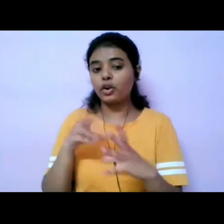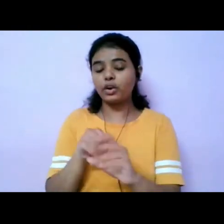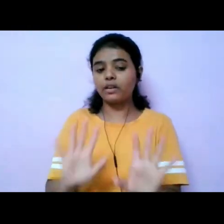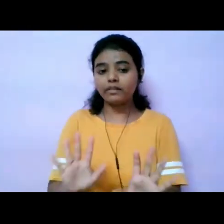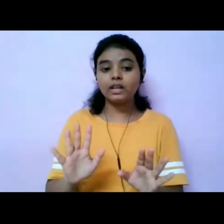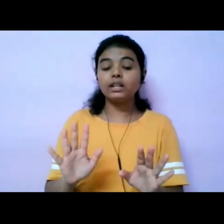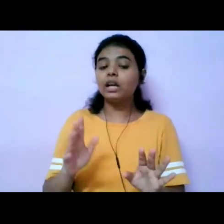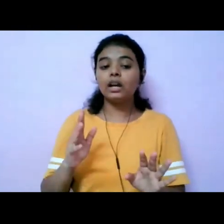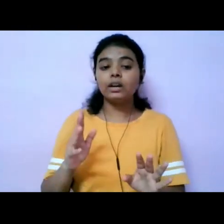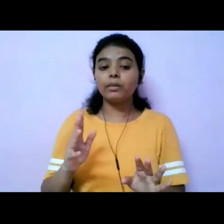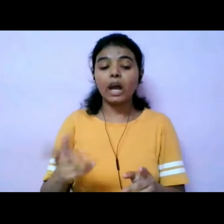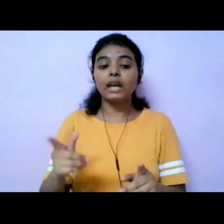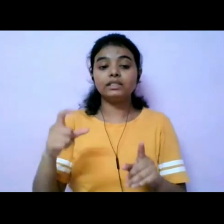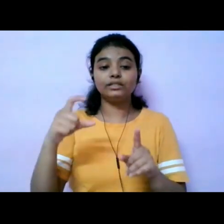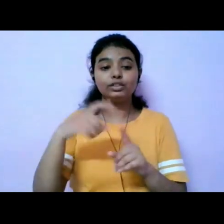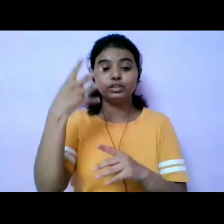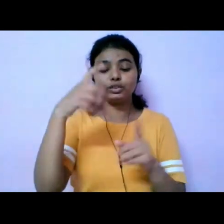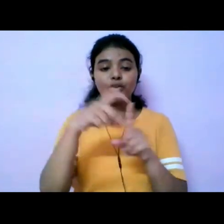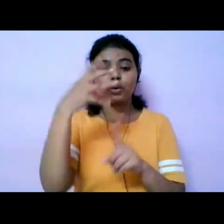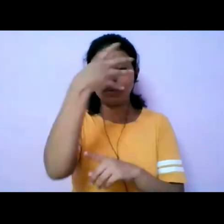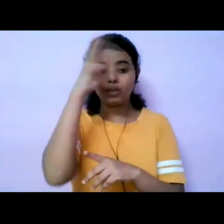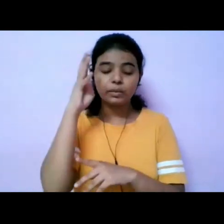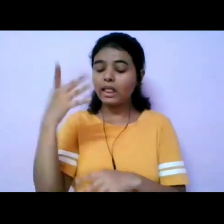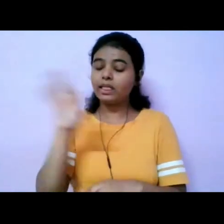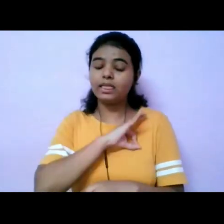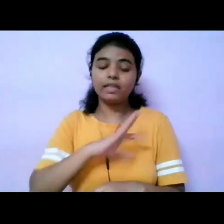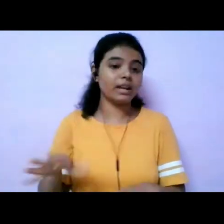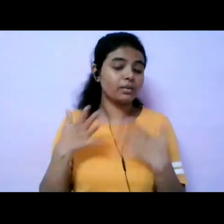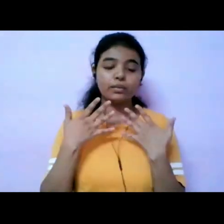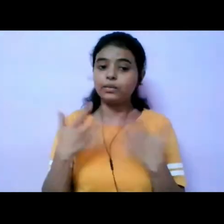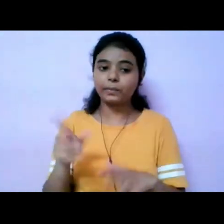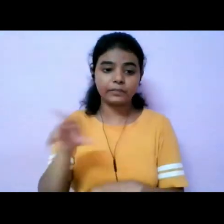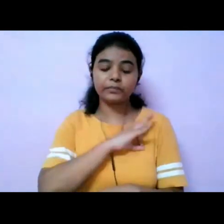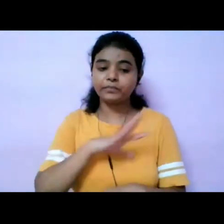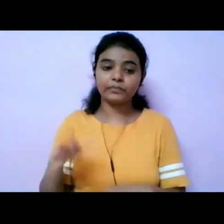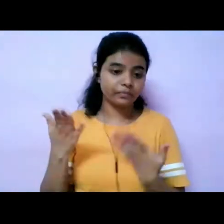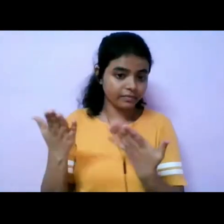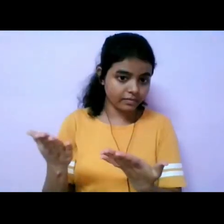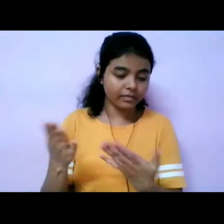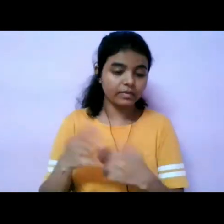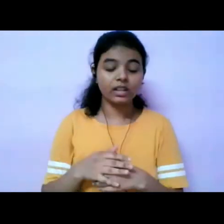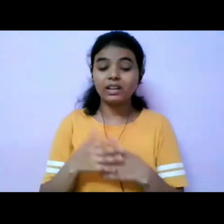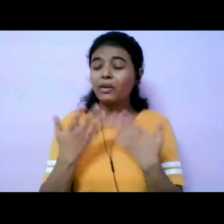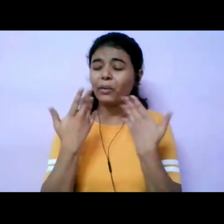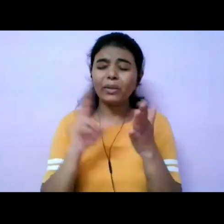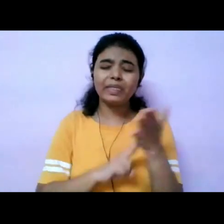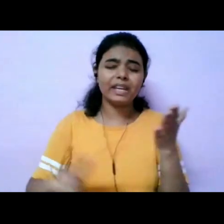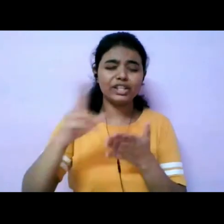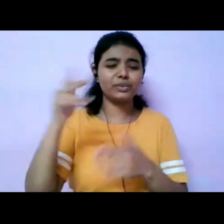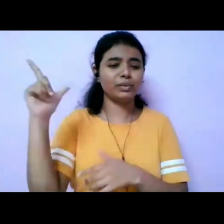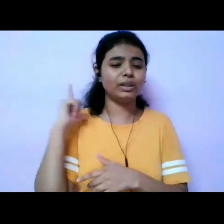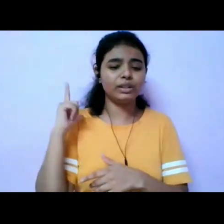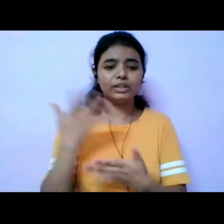really dislike Donald Trump. And I dislike all national leaders